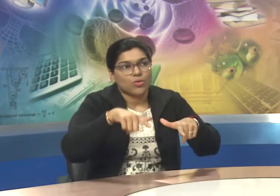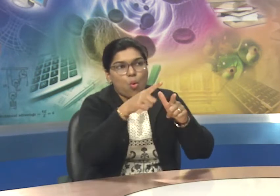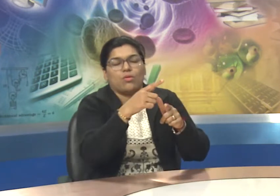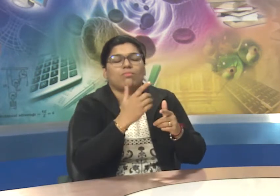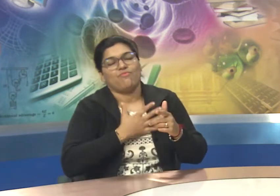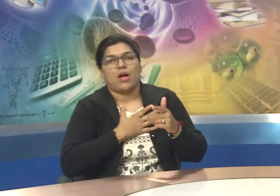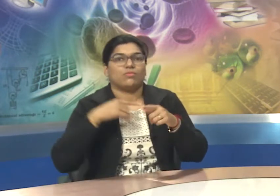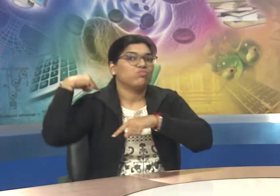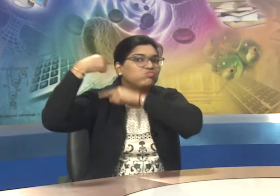Banyas,